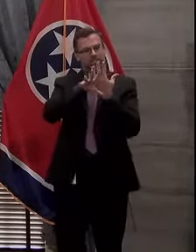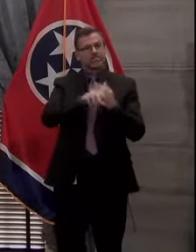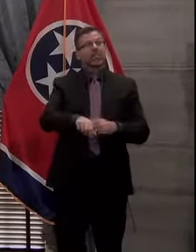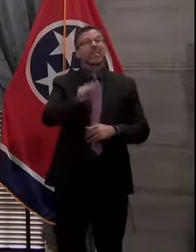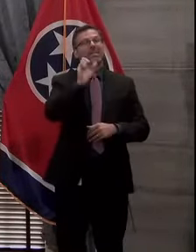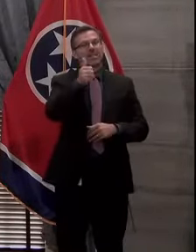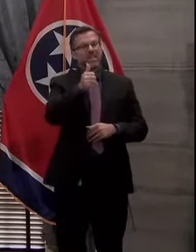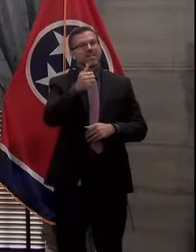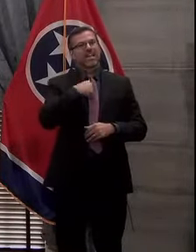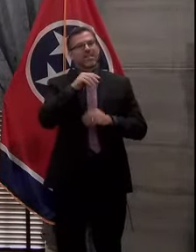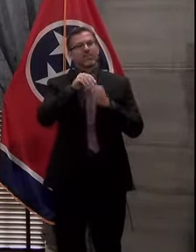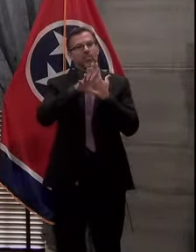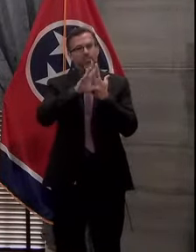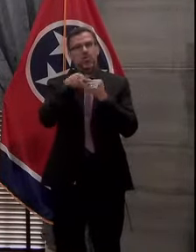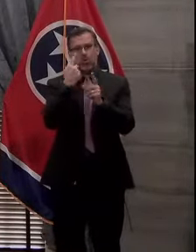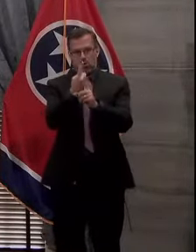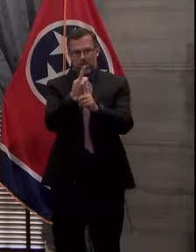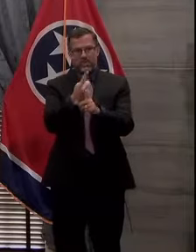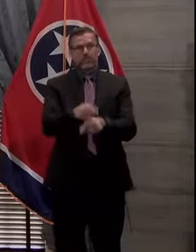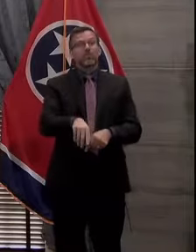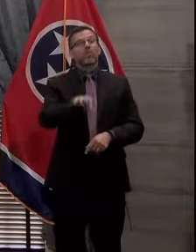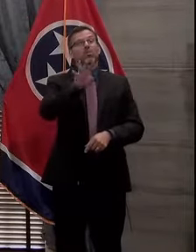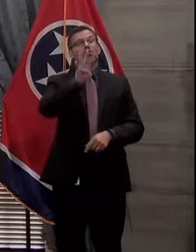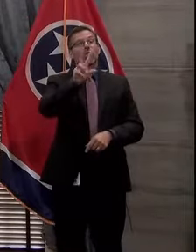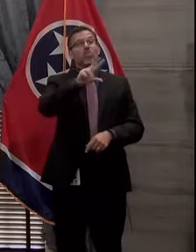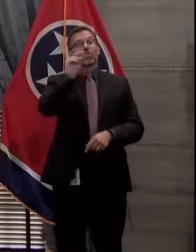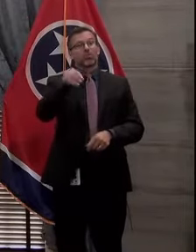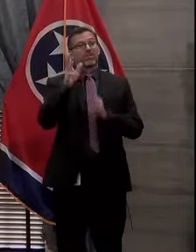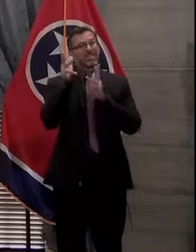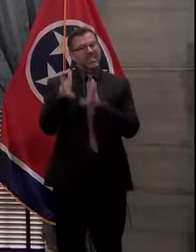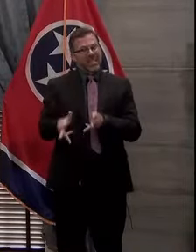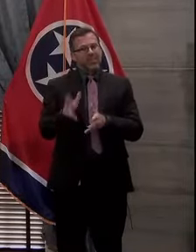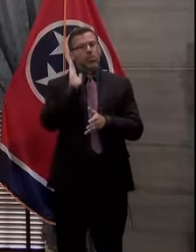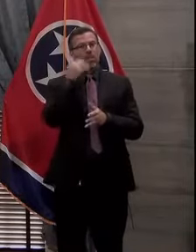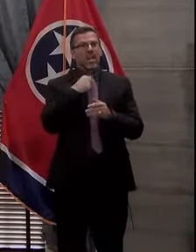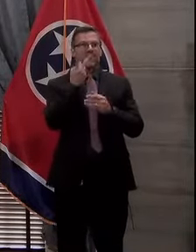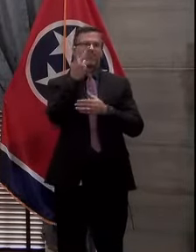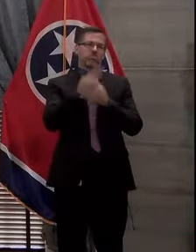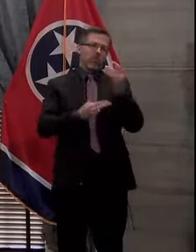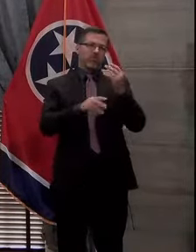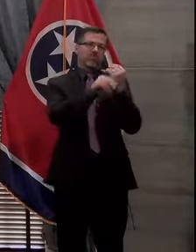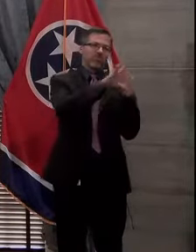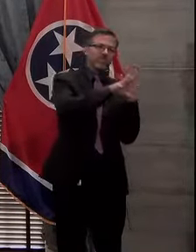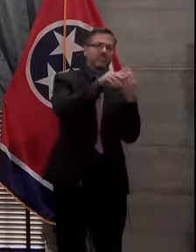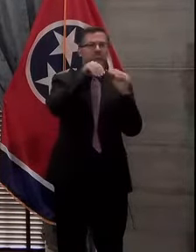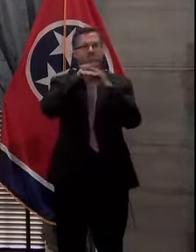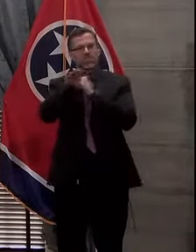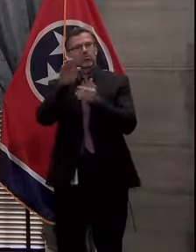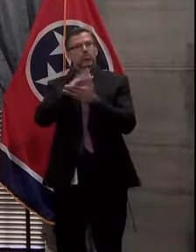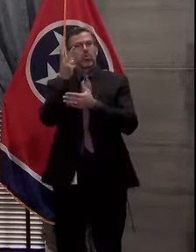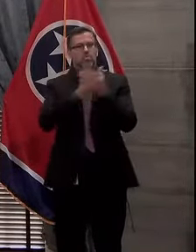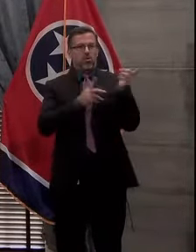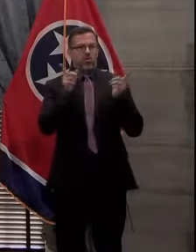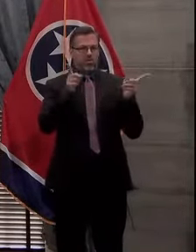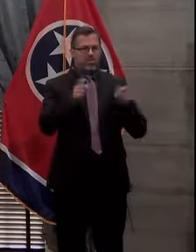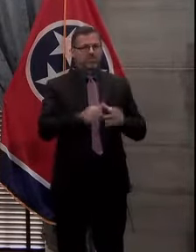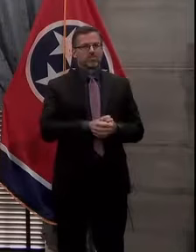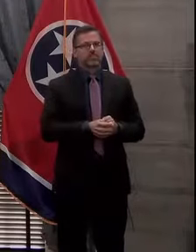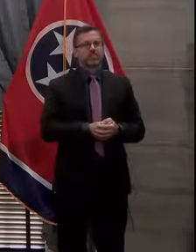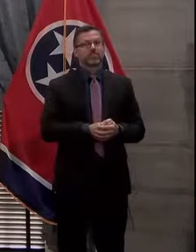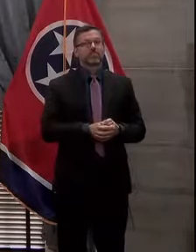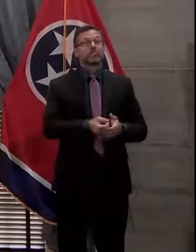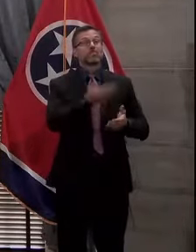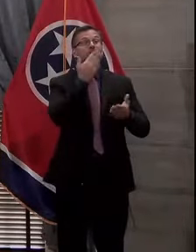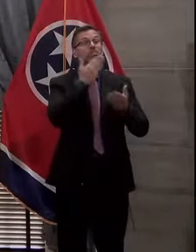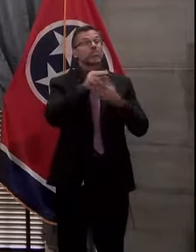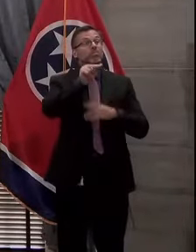remote only. The remaining 43% of districts will have some version of hybrid. What the good news is all of our districts have